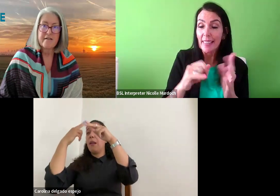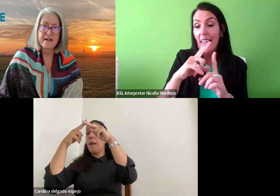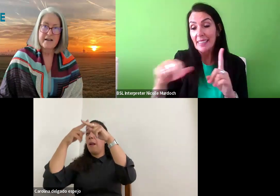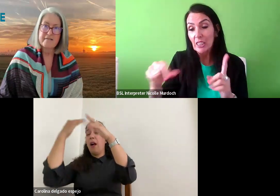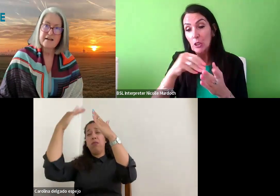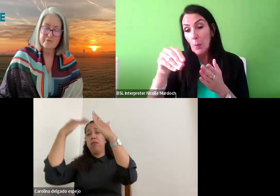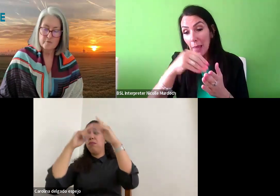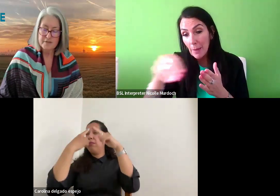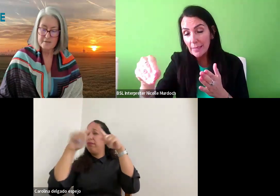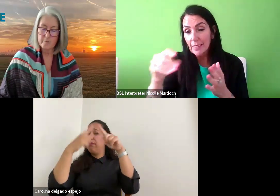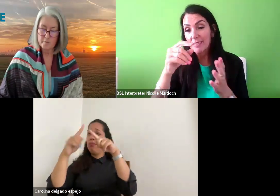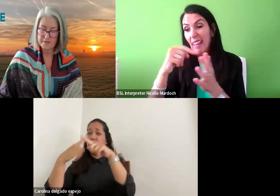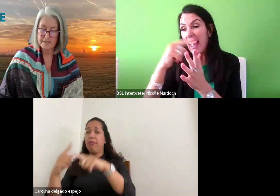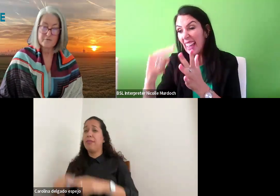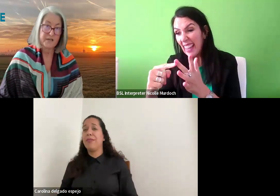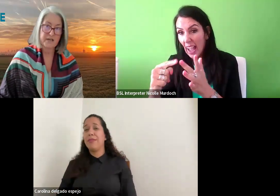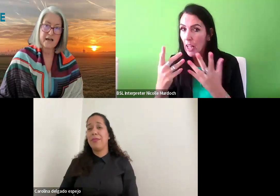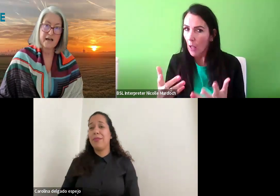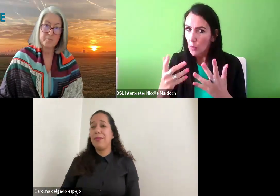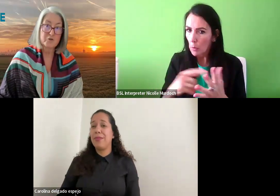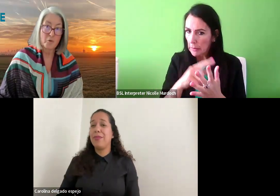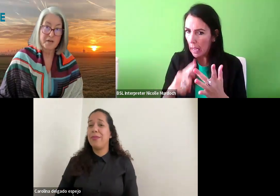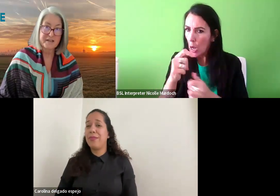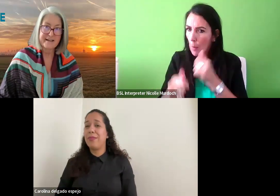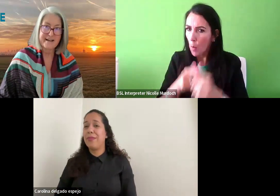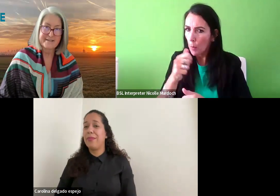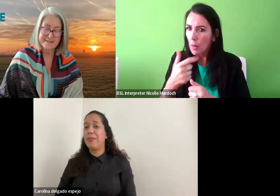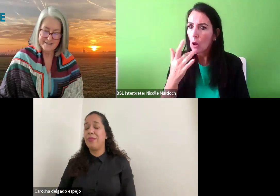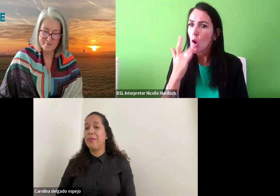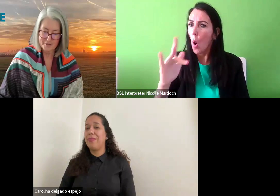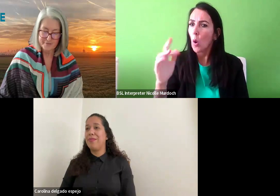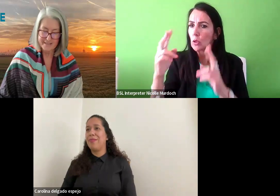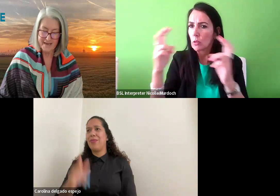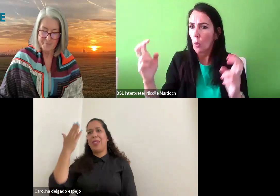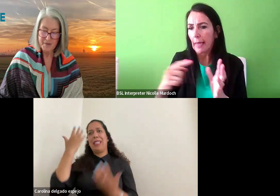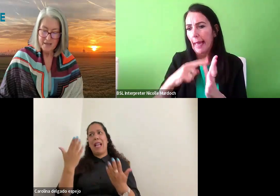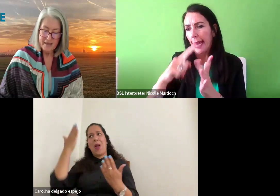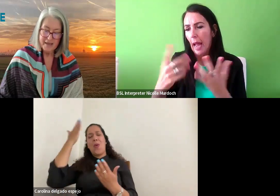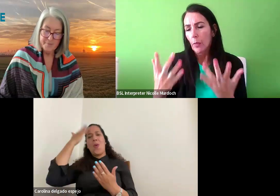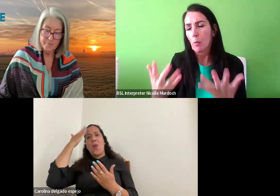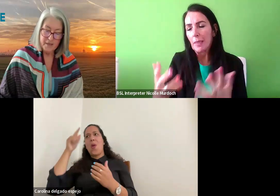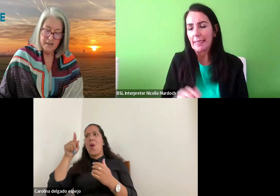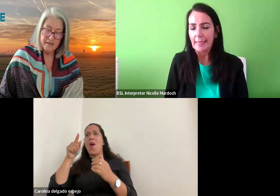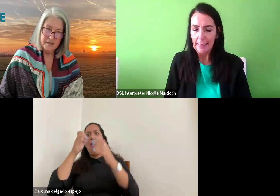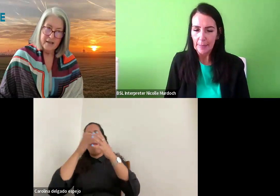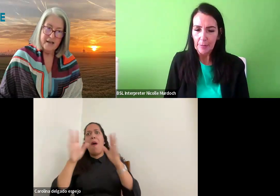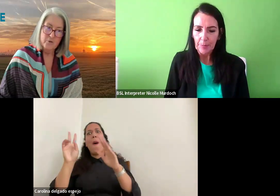surprisingly, AI. Of course, at the moment is really the topic and discourse of the day.